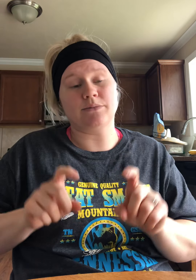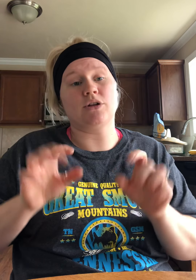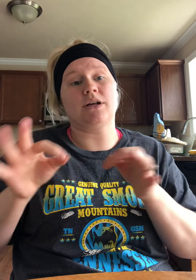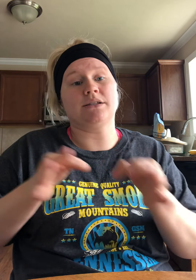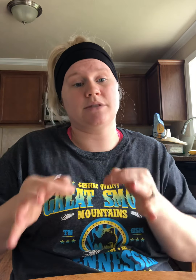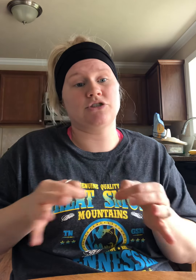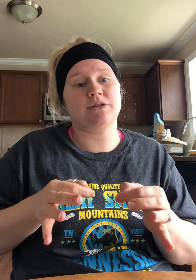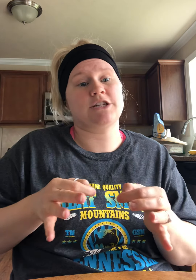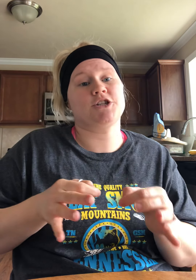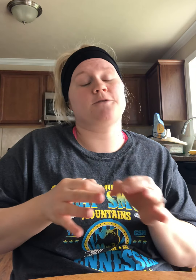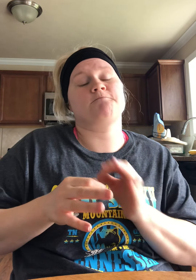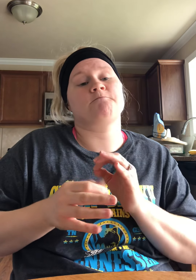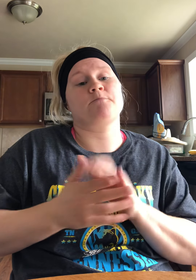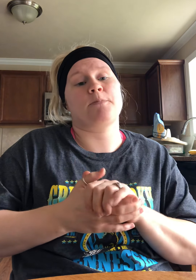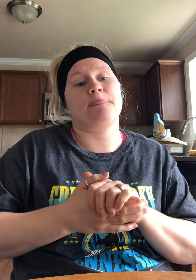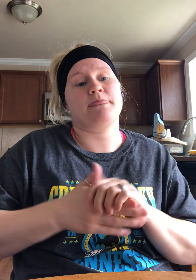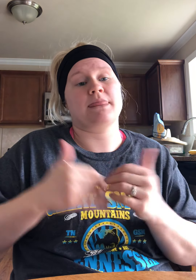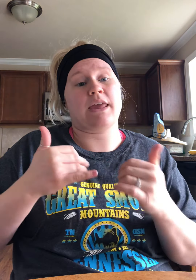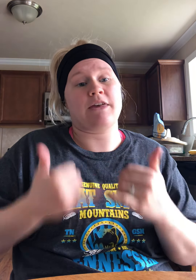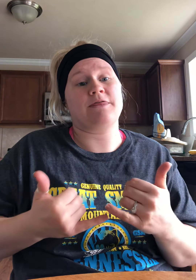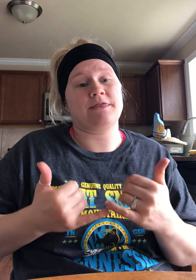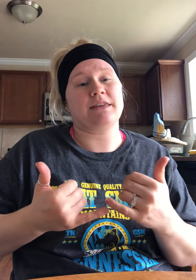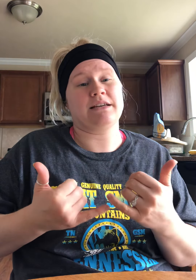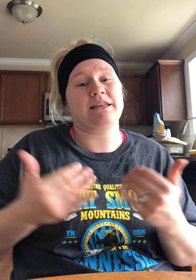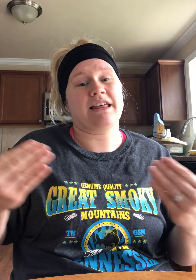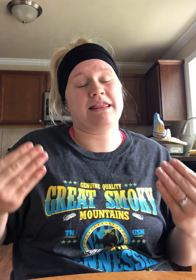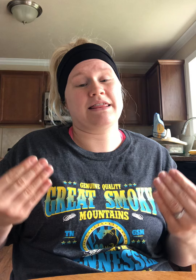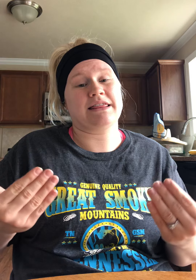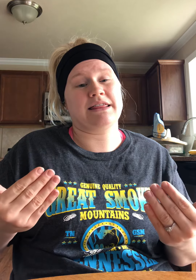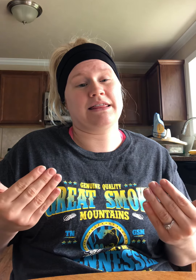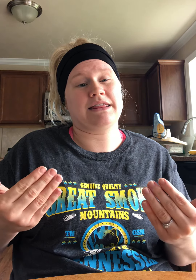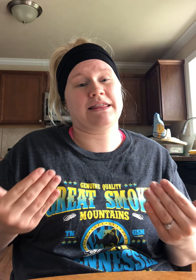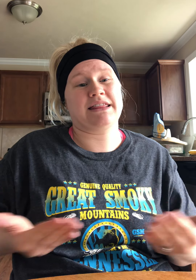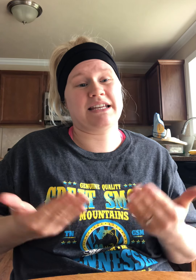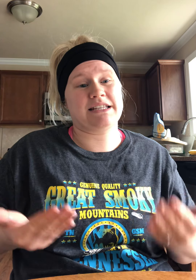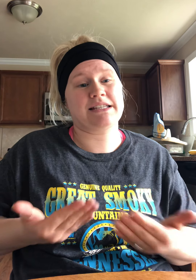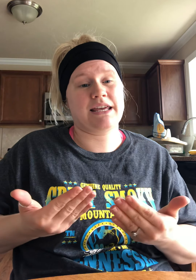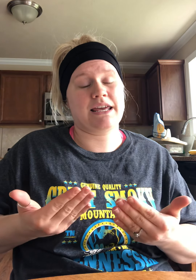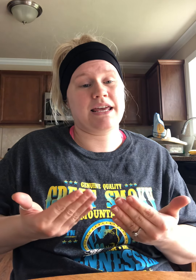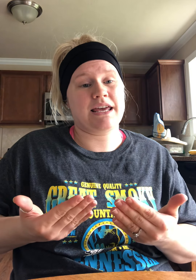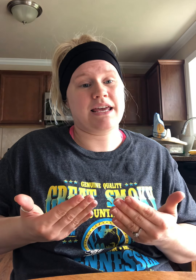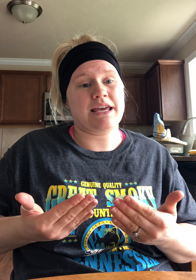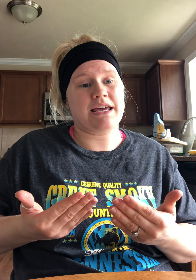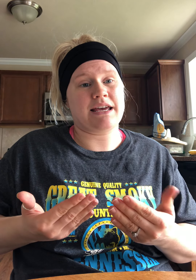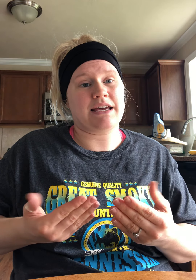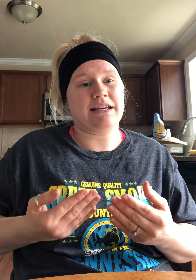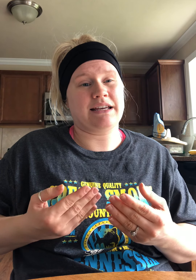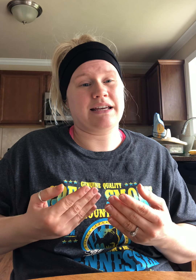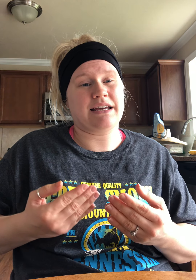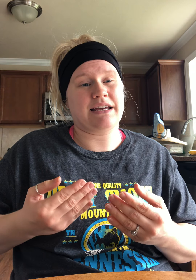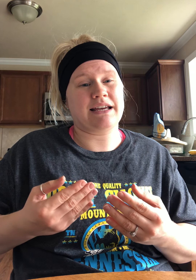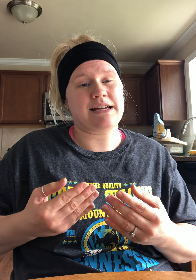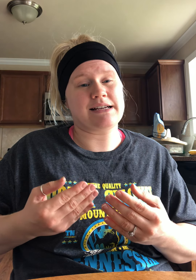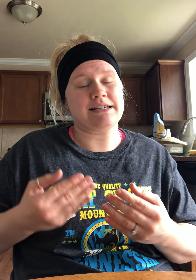Testable explanation. And this is kind of the core, one of the core pillars of the scientific method. And this